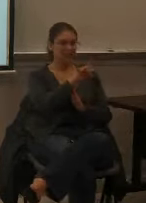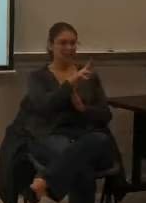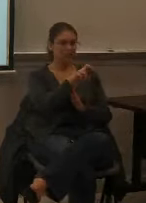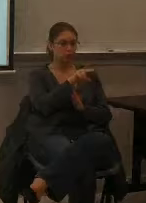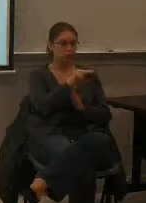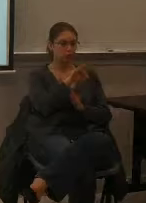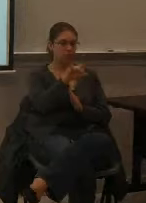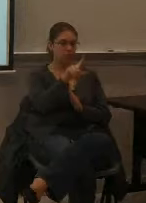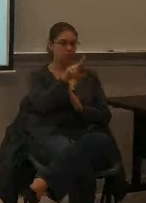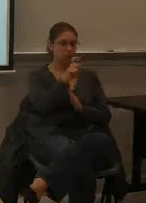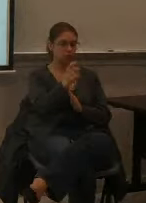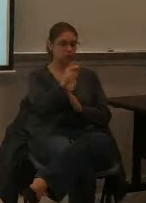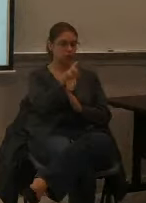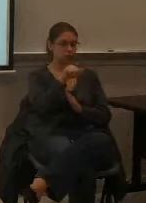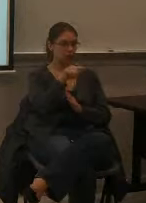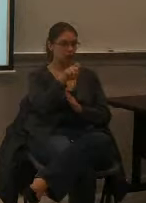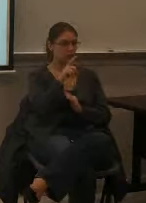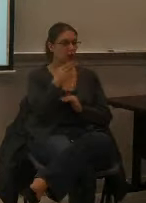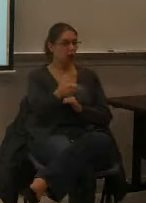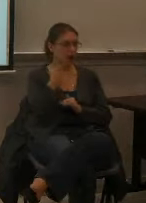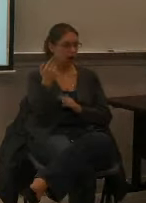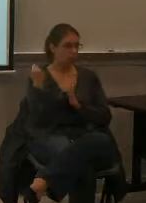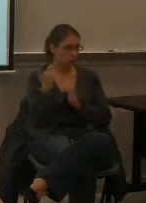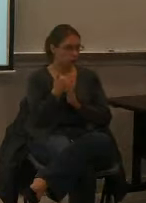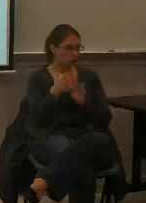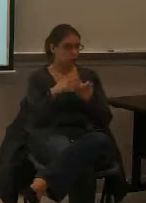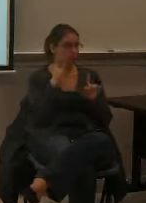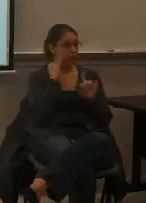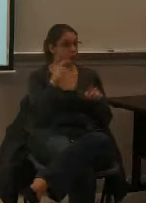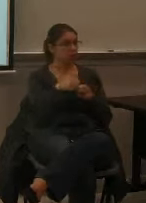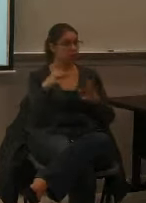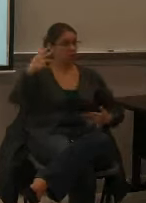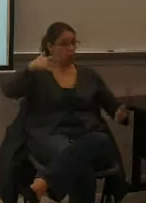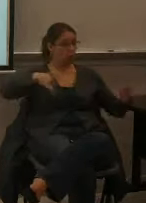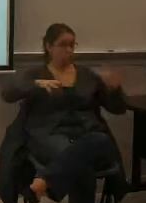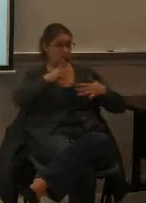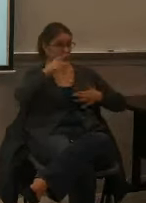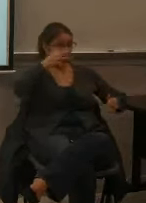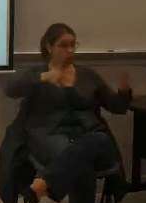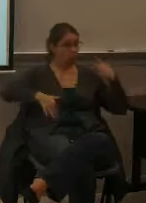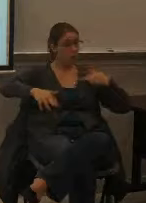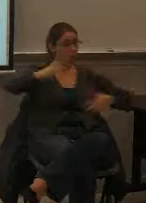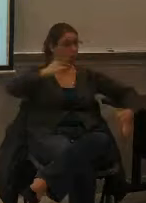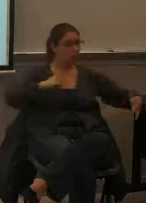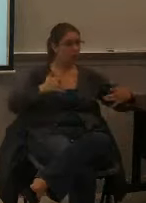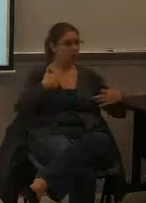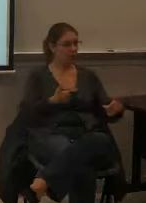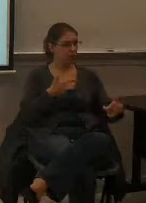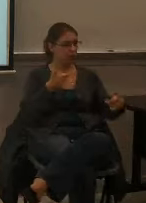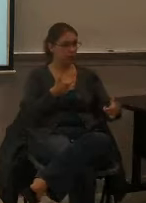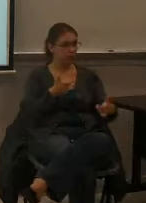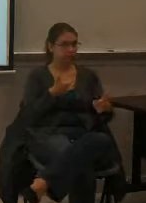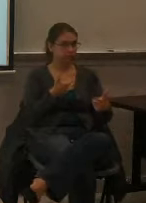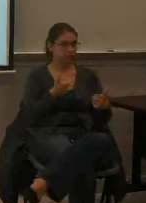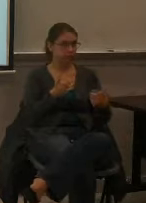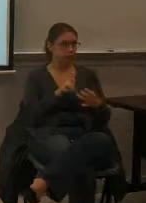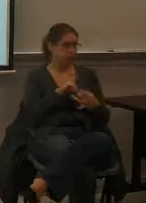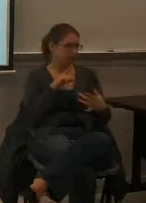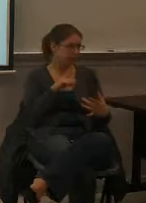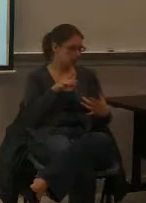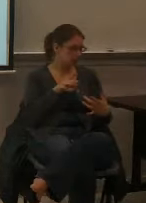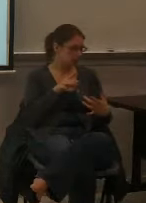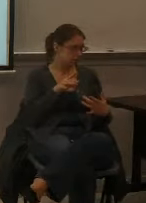high in the close proximity there. But if you get out into turbulent flow, then there's a quick